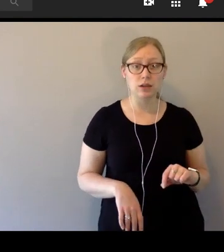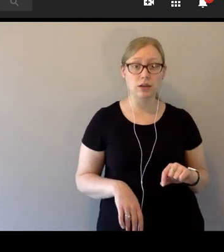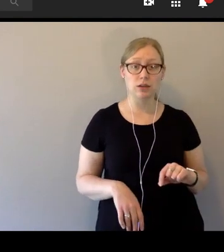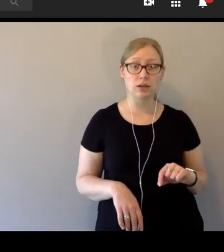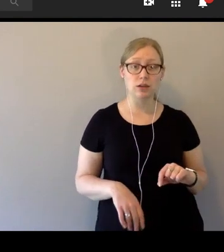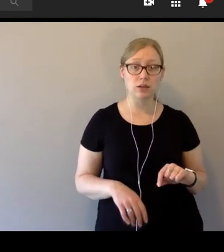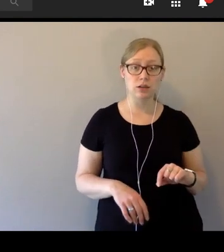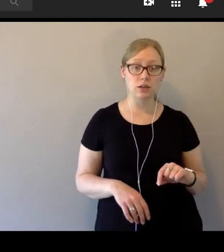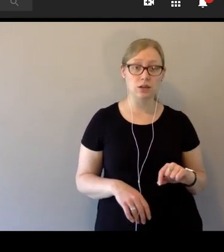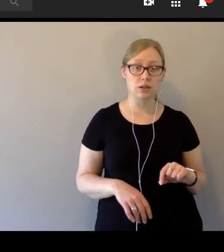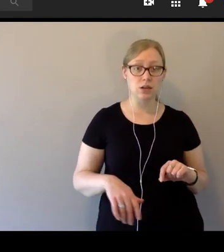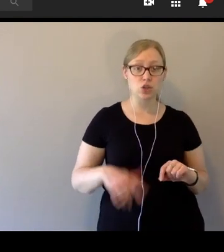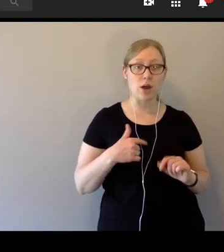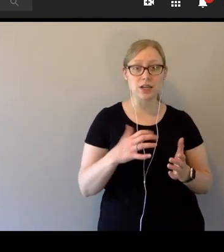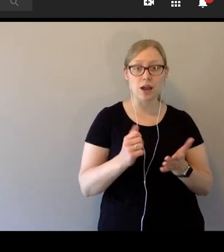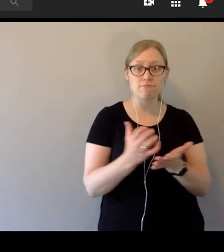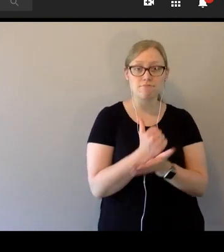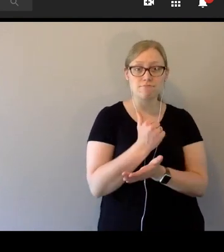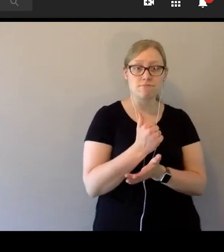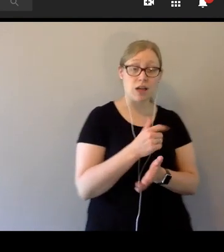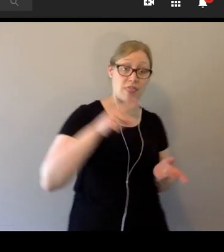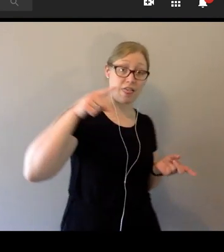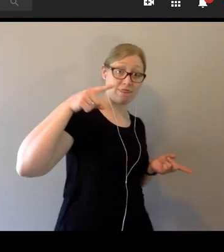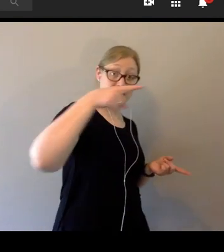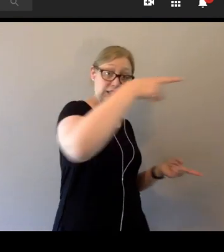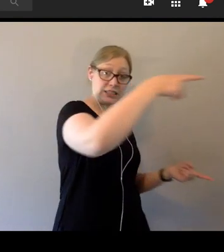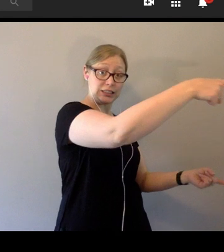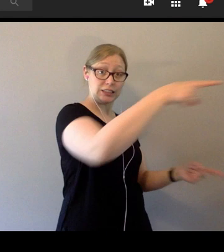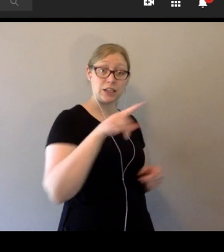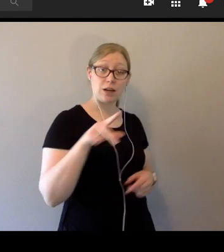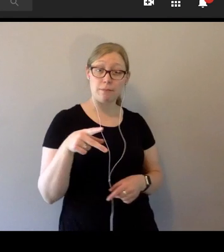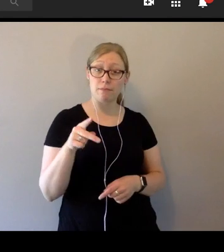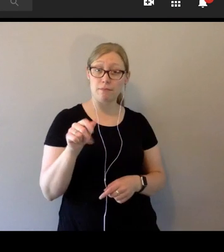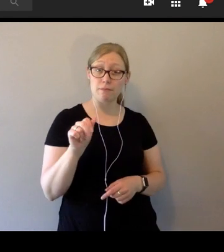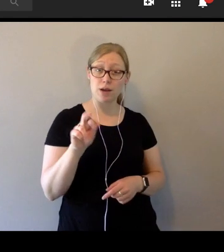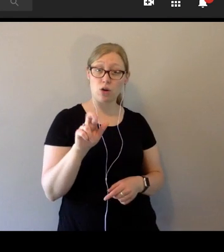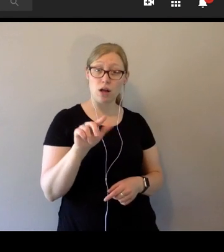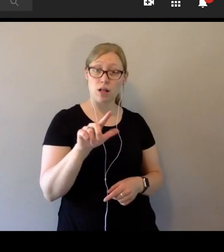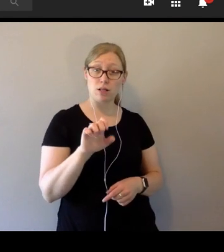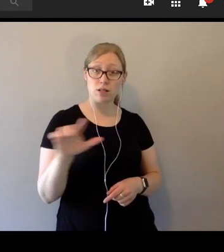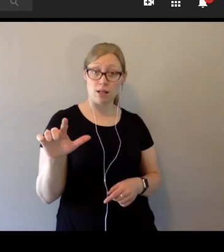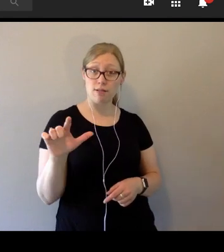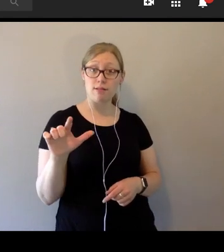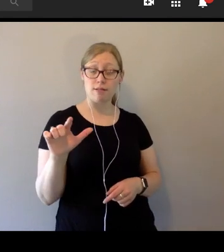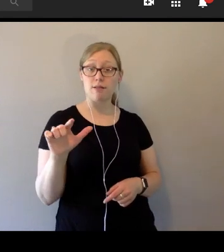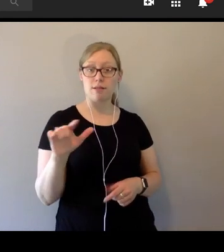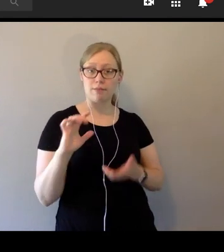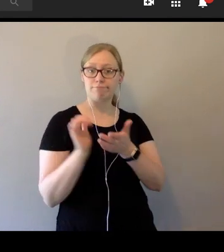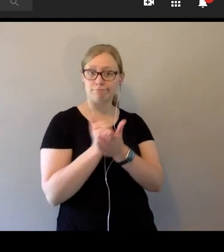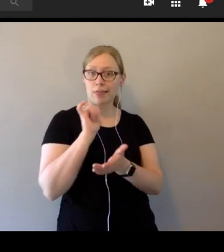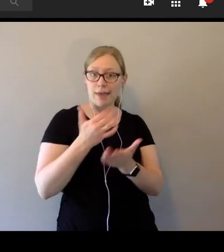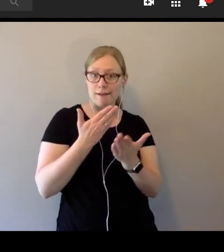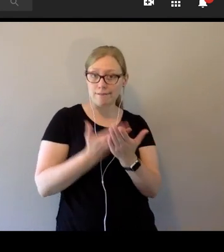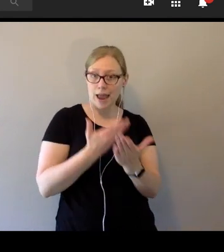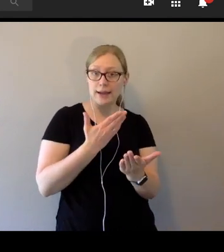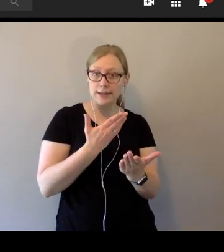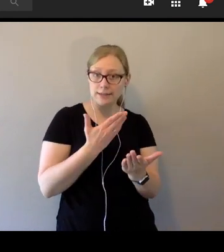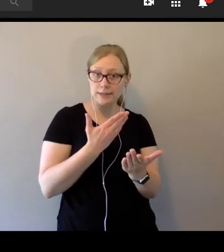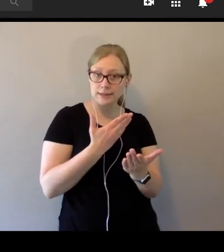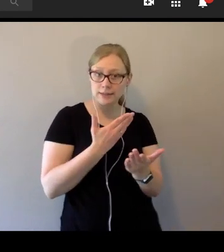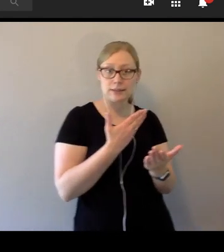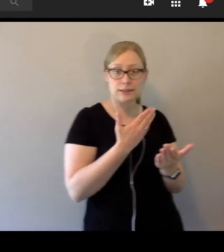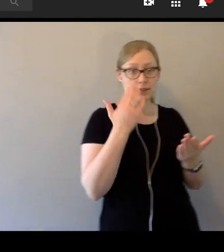So I can use the fact that these are parallel lines, when her line of sight and this line of sight, so that she's going to